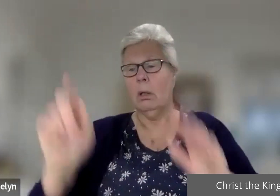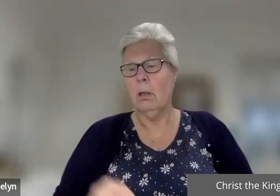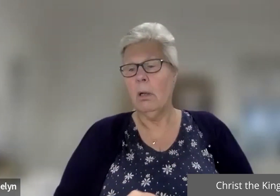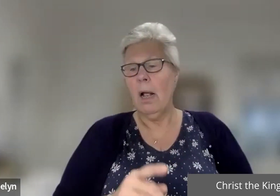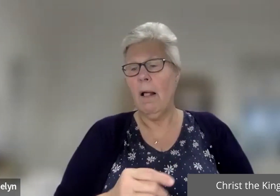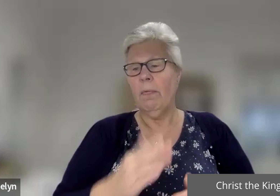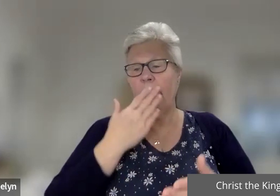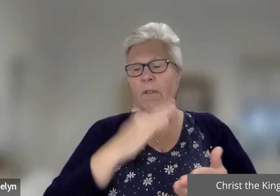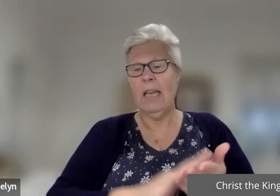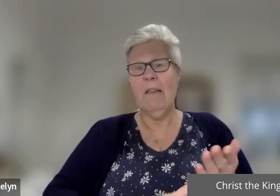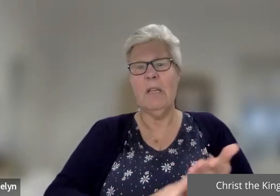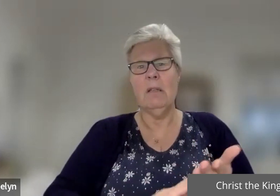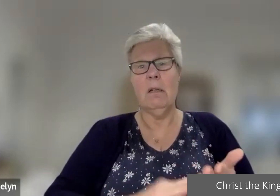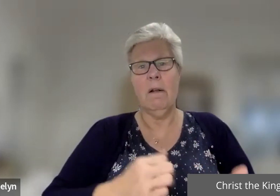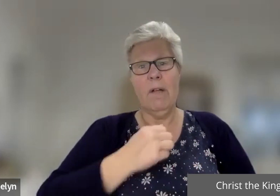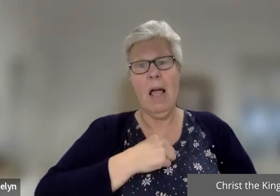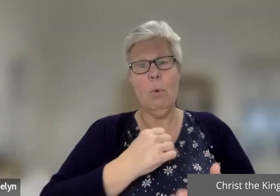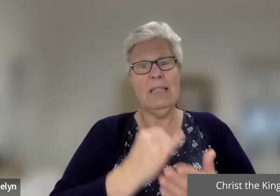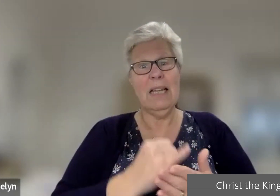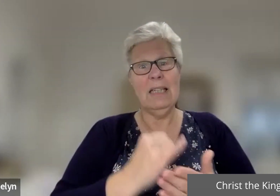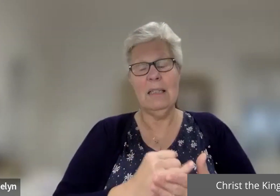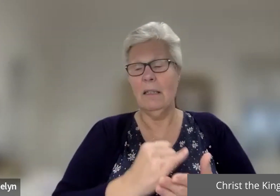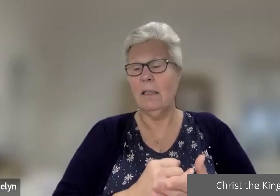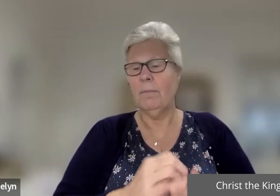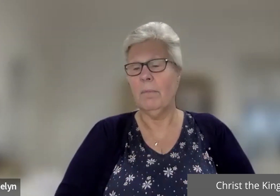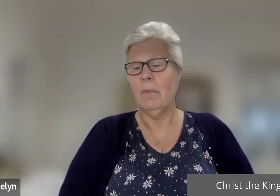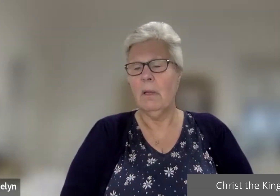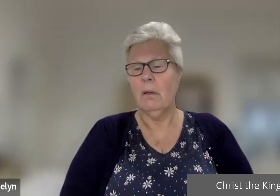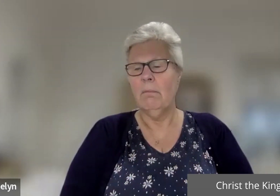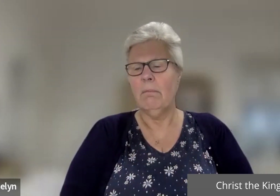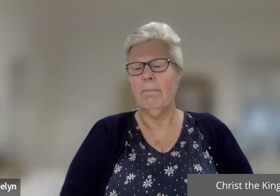redemption and the forgiveness of our sins.